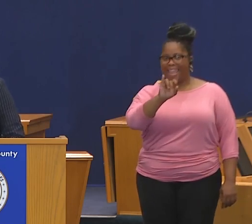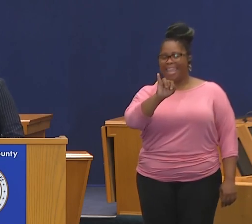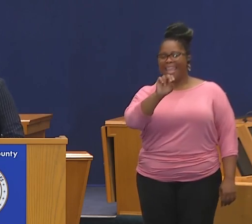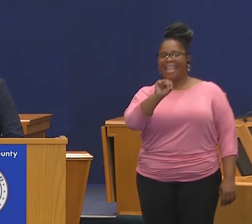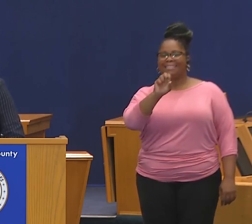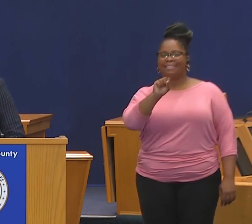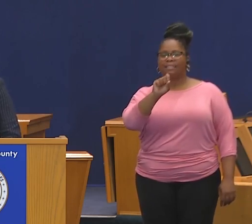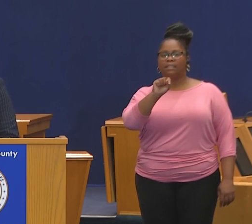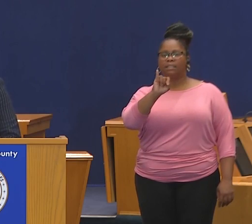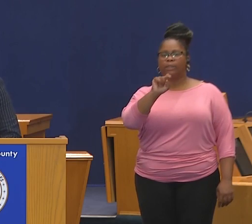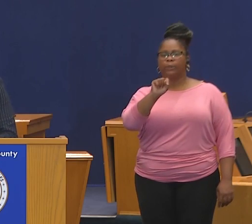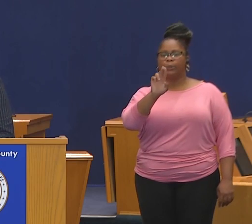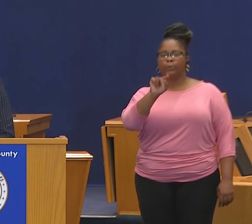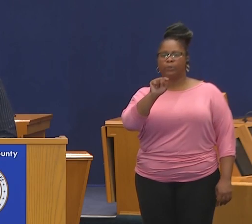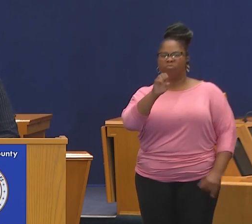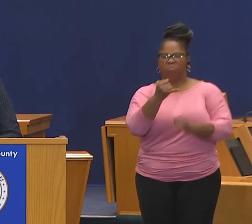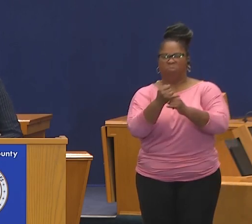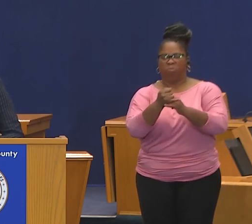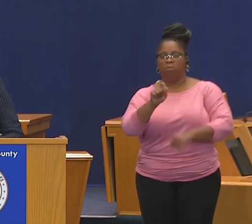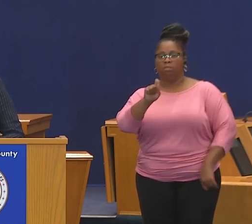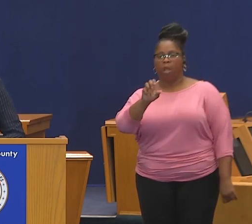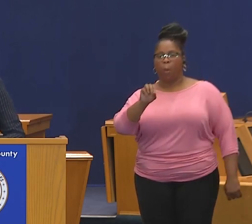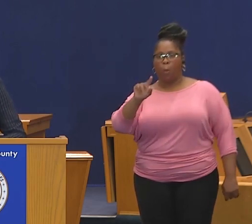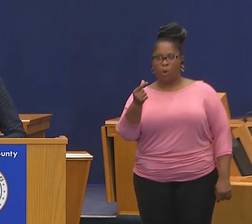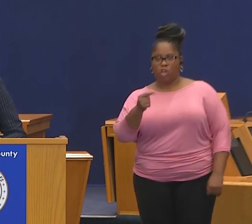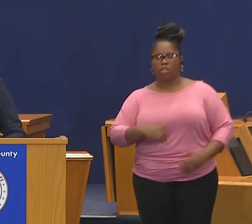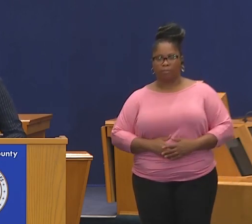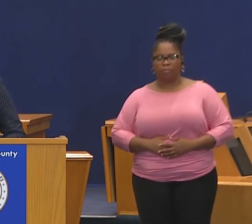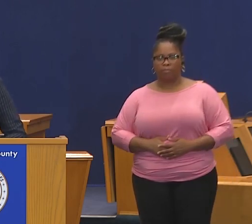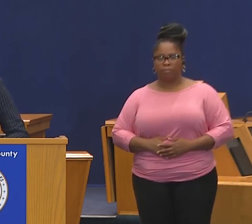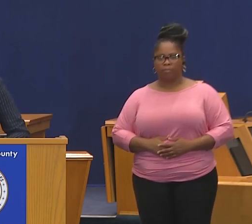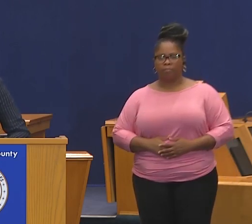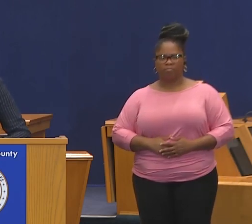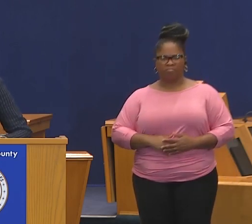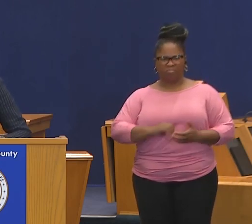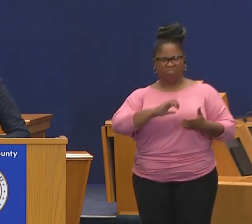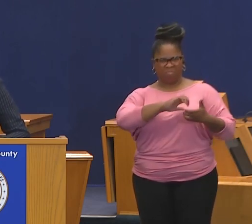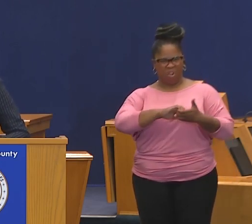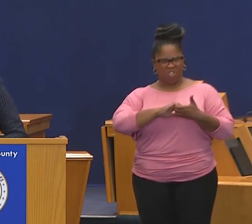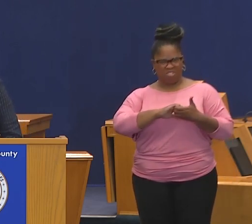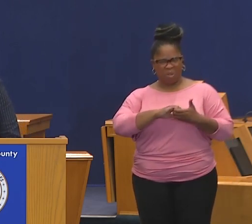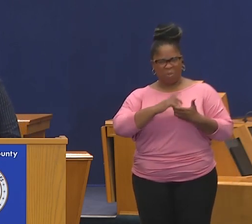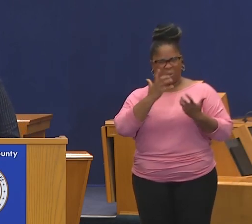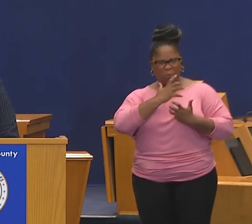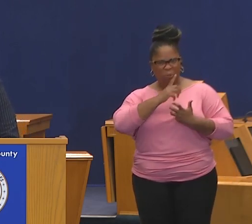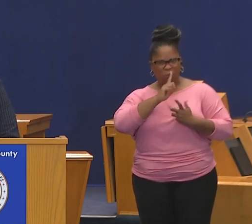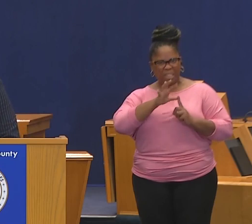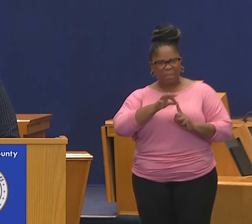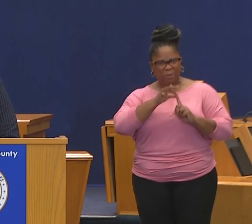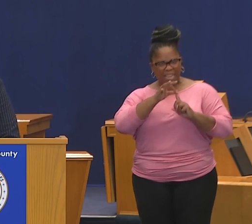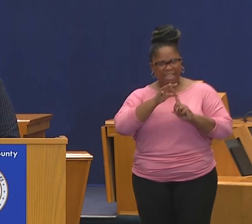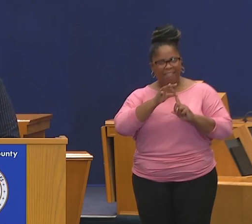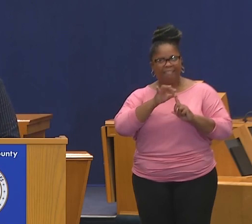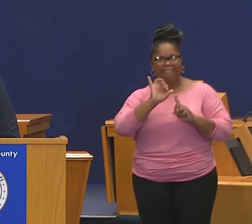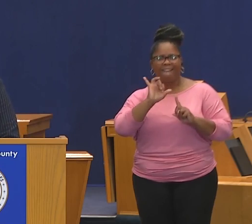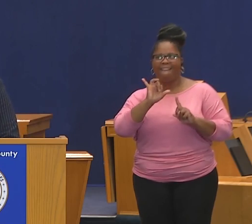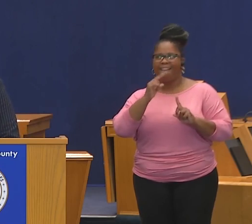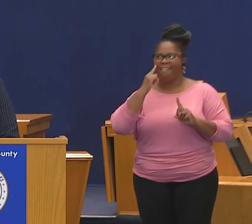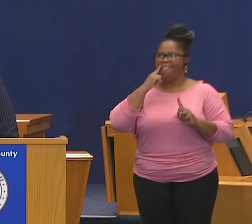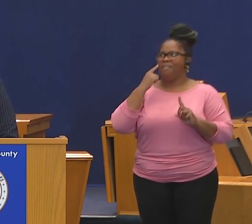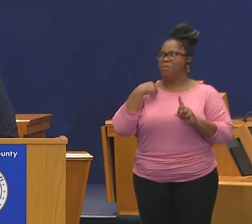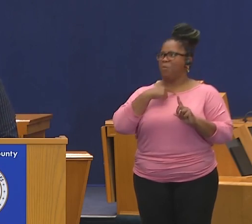institute.org. These unique partnerships like to remind us that we can do